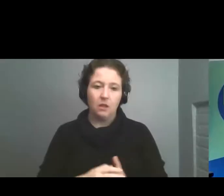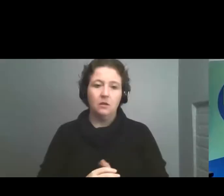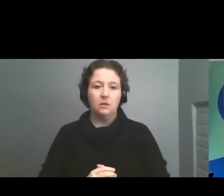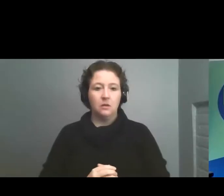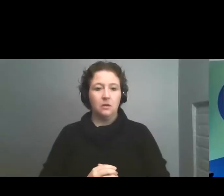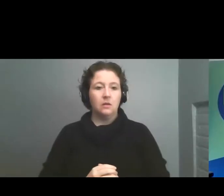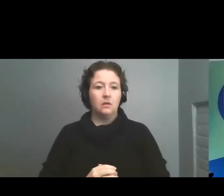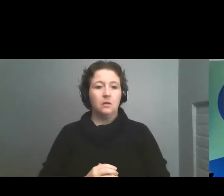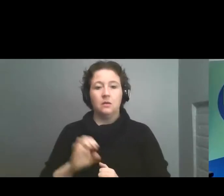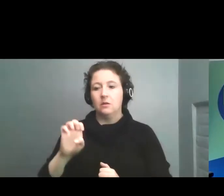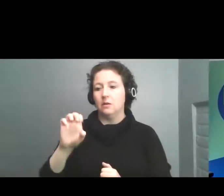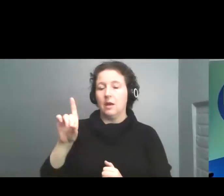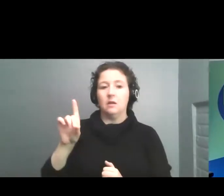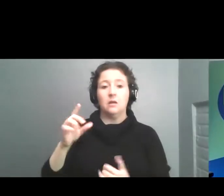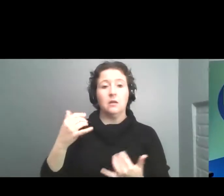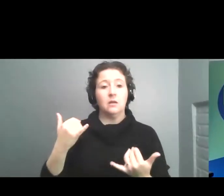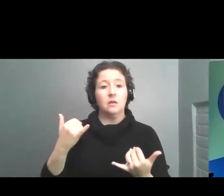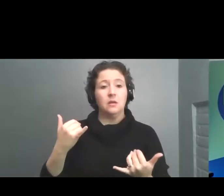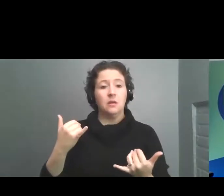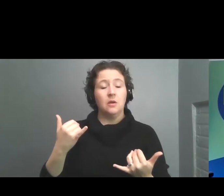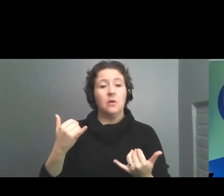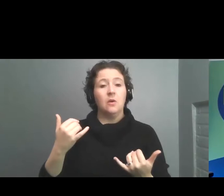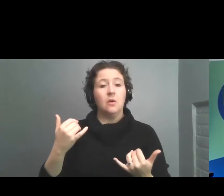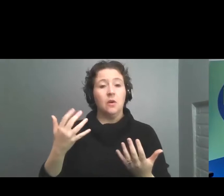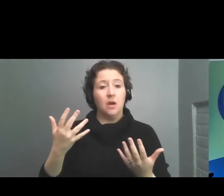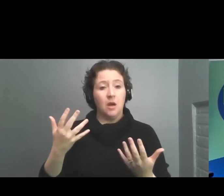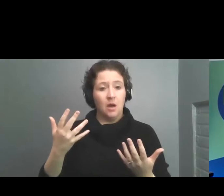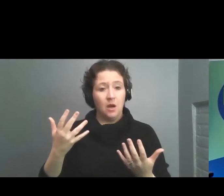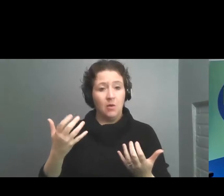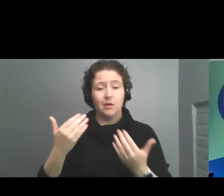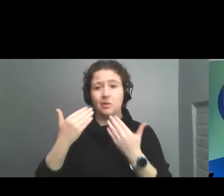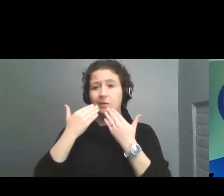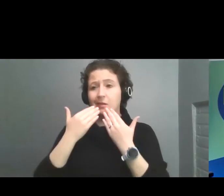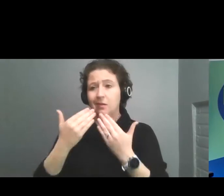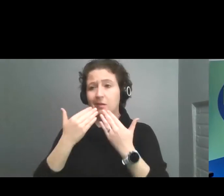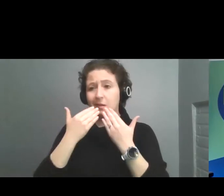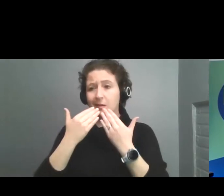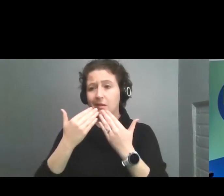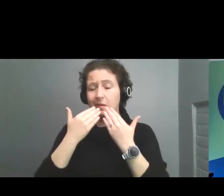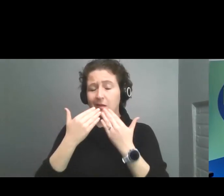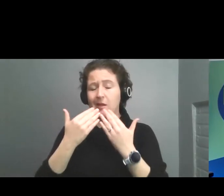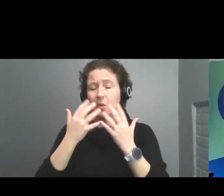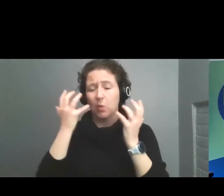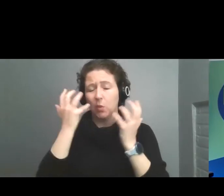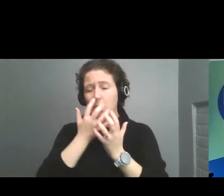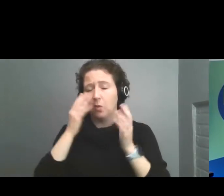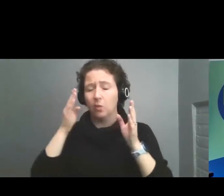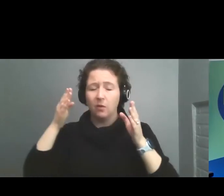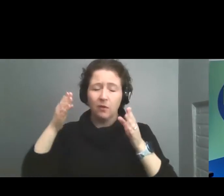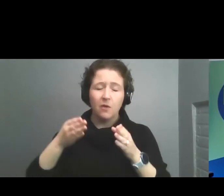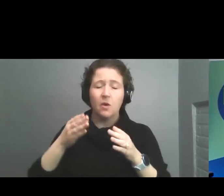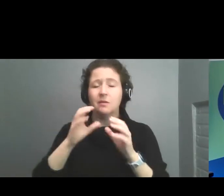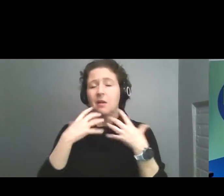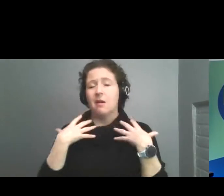With that in mind, I'd like to take a moment to acknowledge the dedicated health department staff of both counties. They've worked